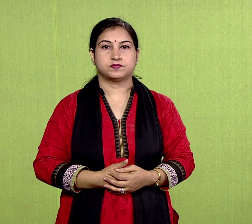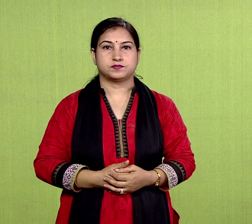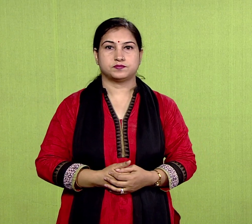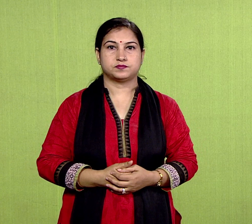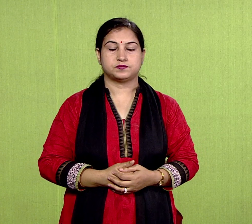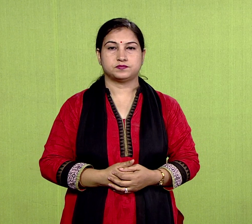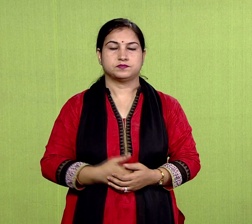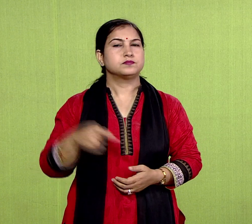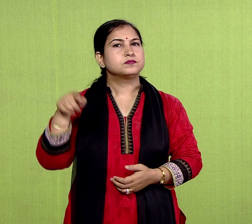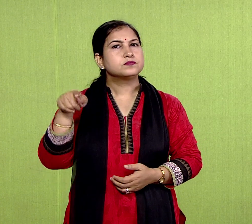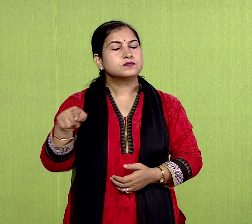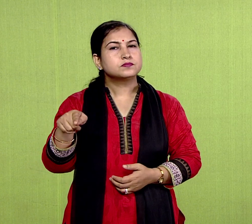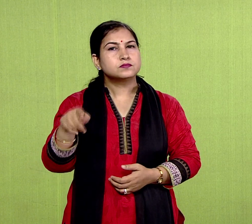It was Harshvardhana